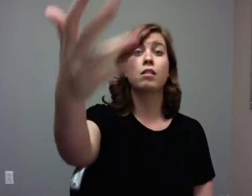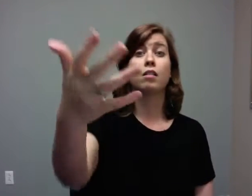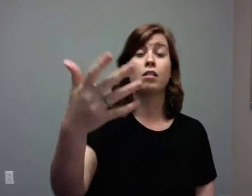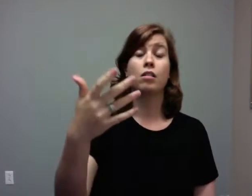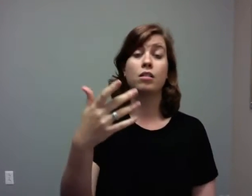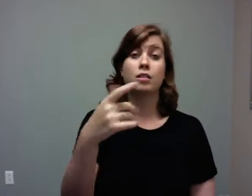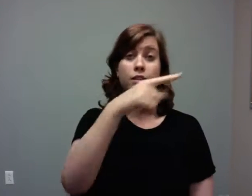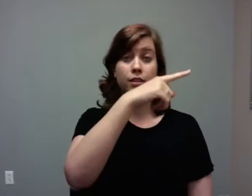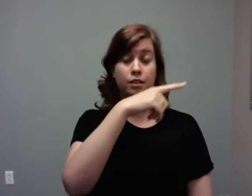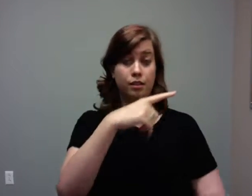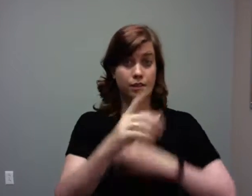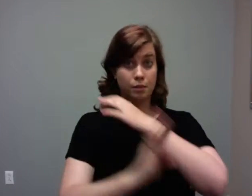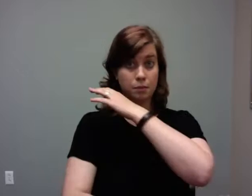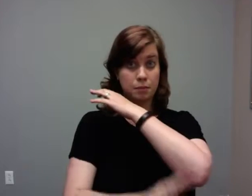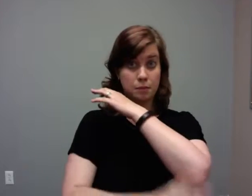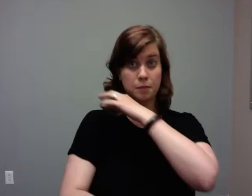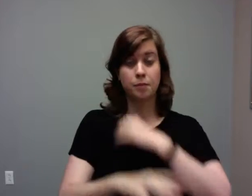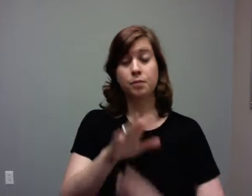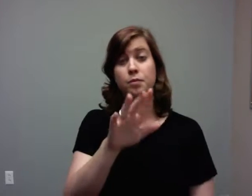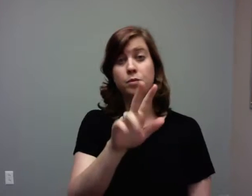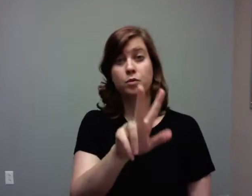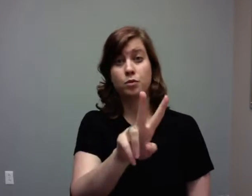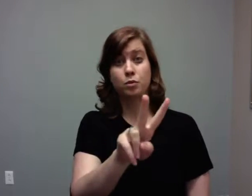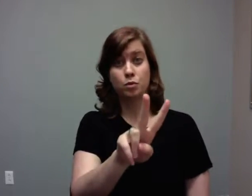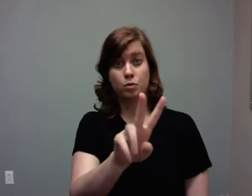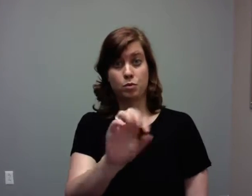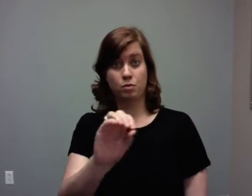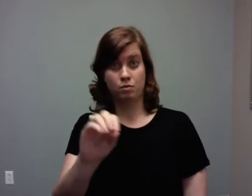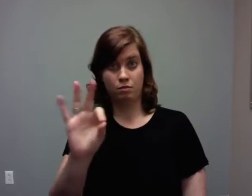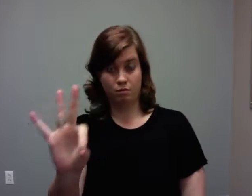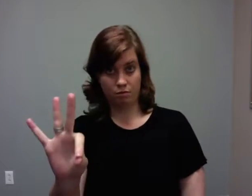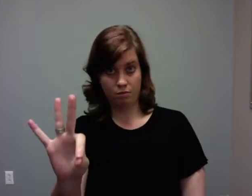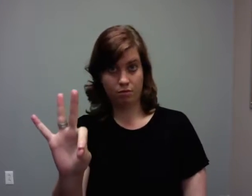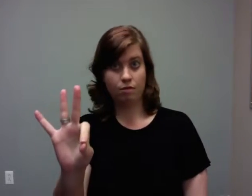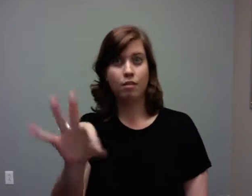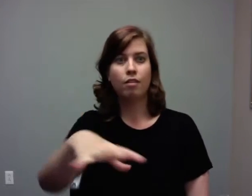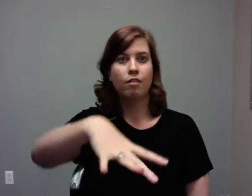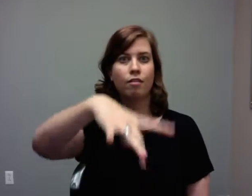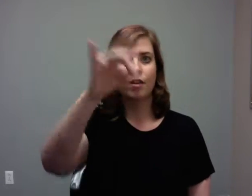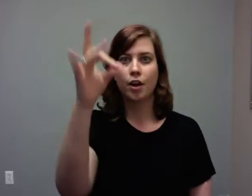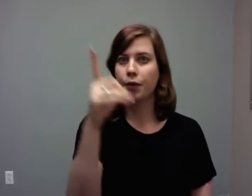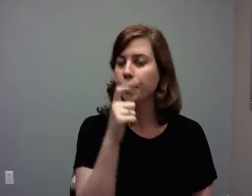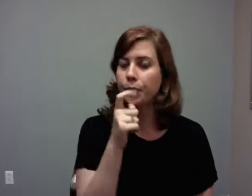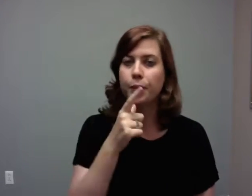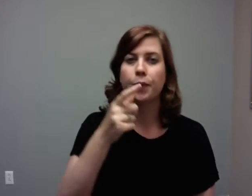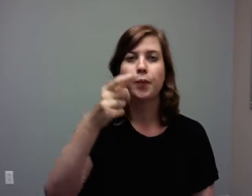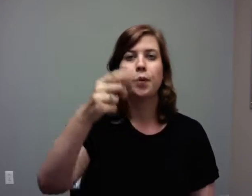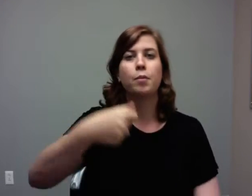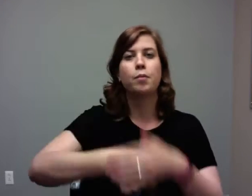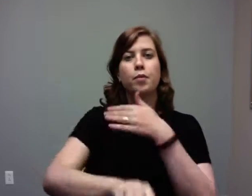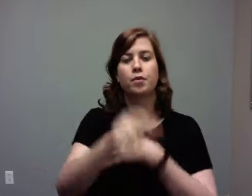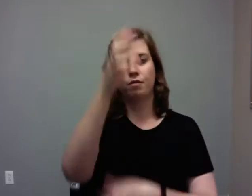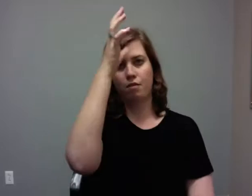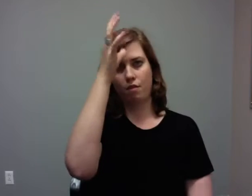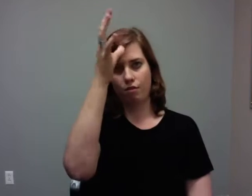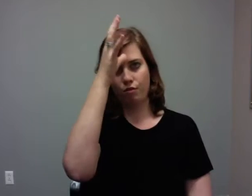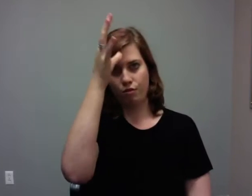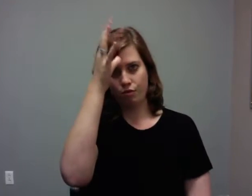father and through him my birth family. So it's been a great experience, and I really